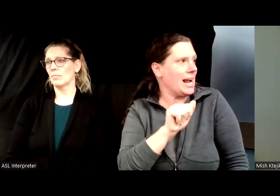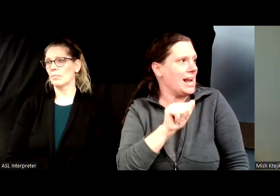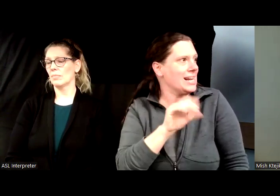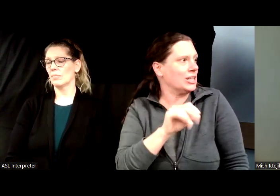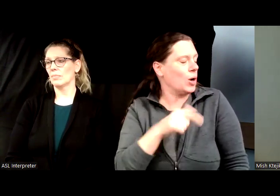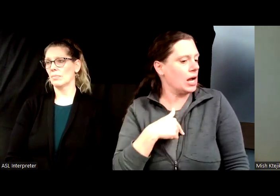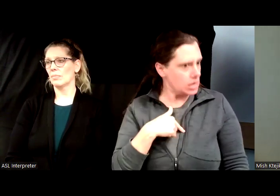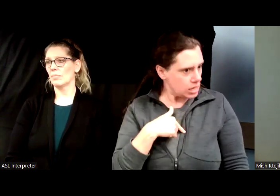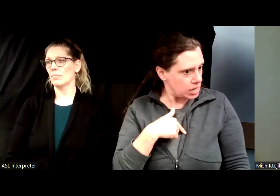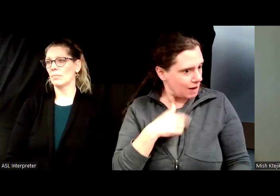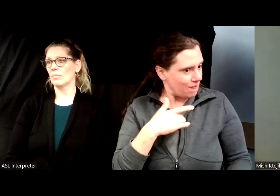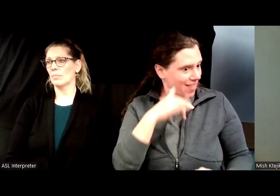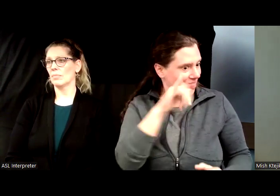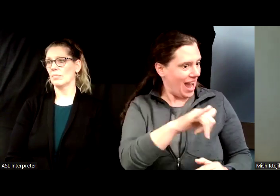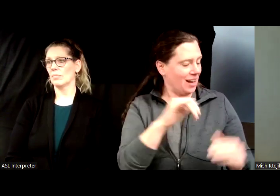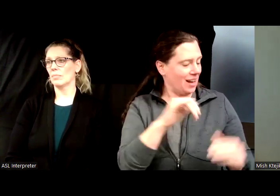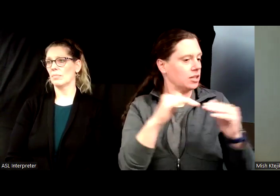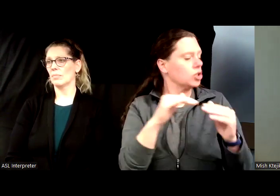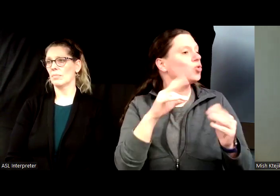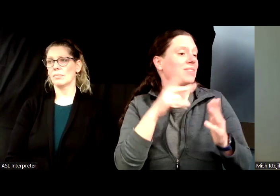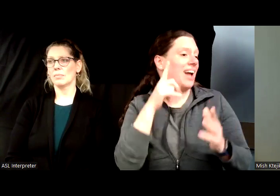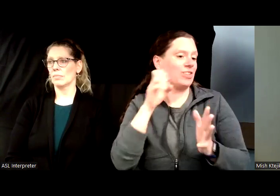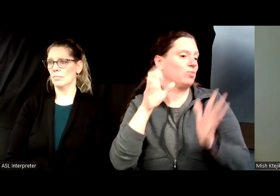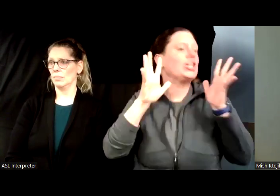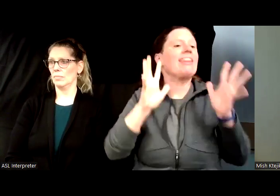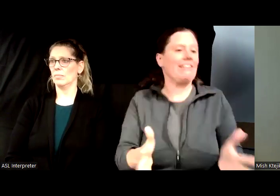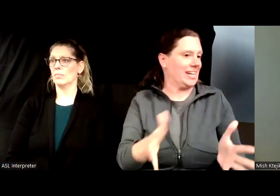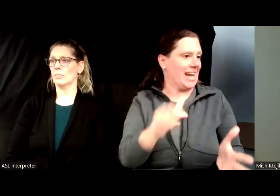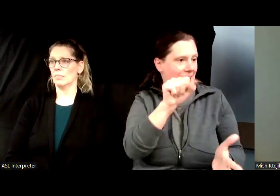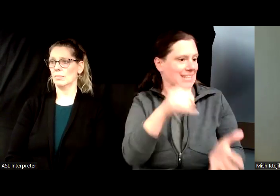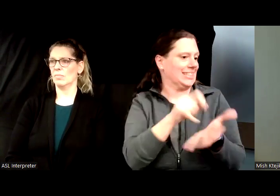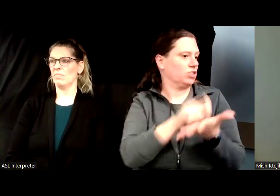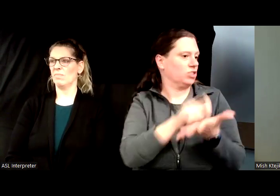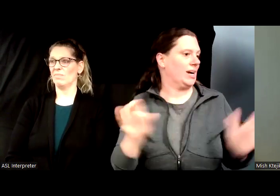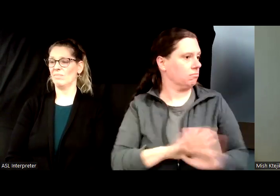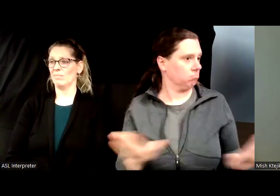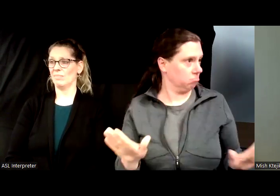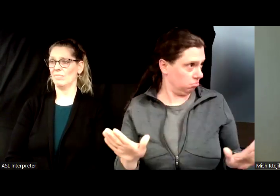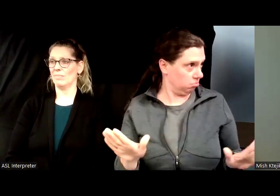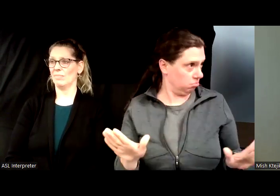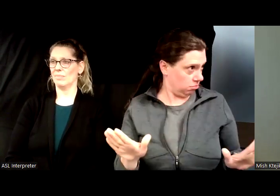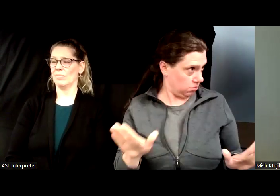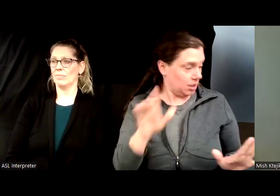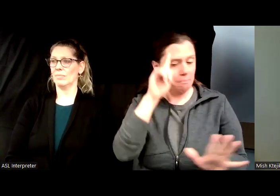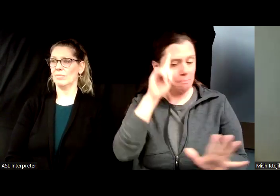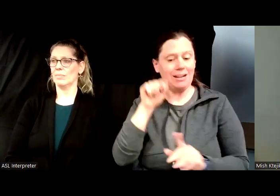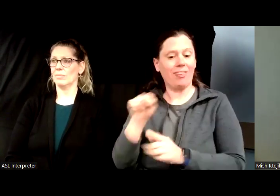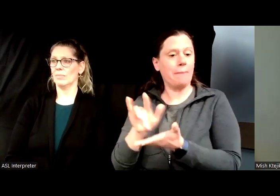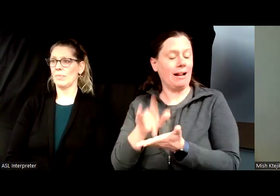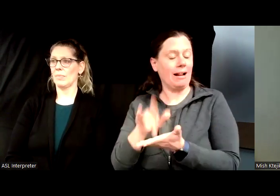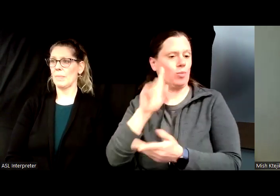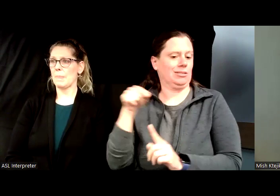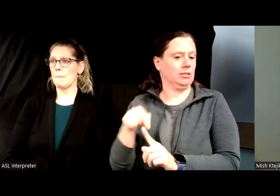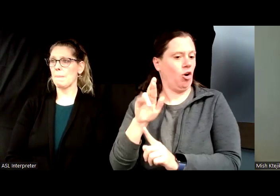the EIPA. So I think we should just leave it as it's written. because